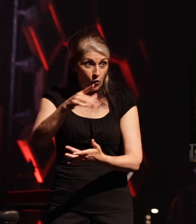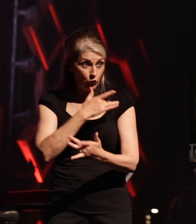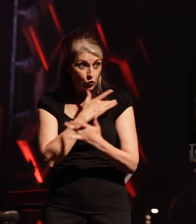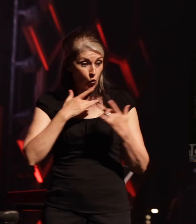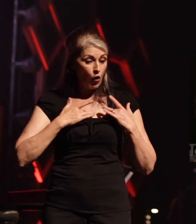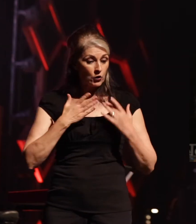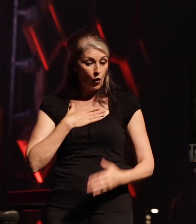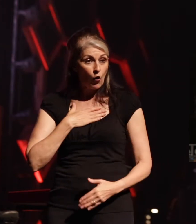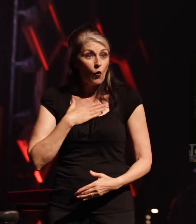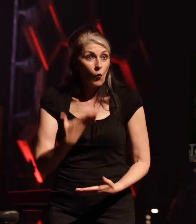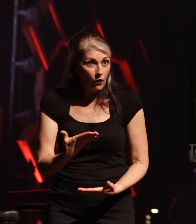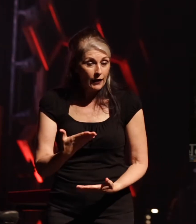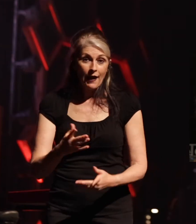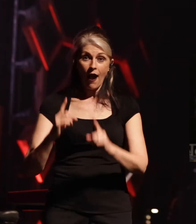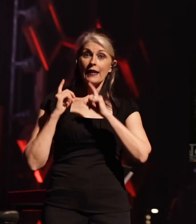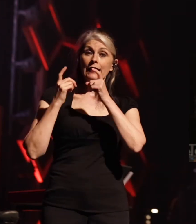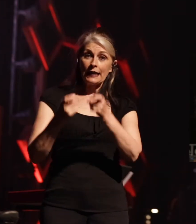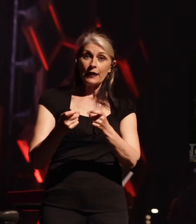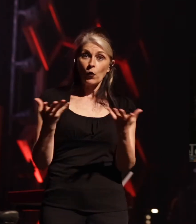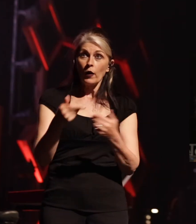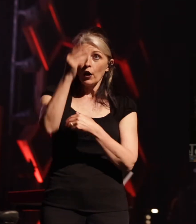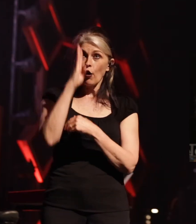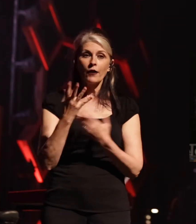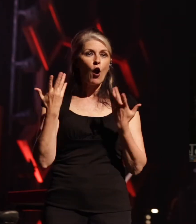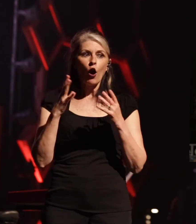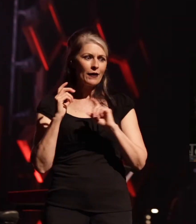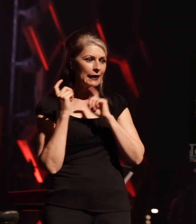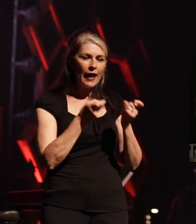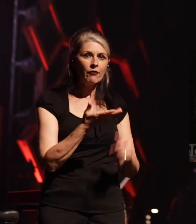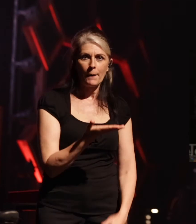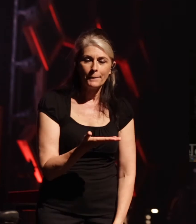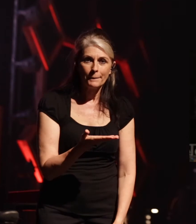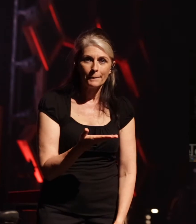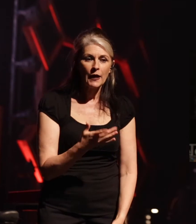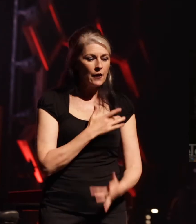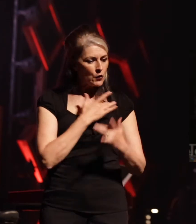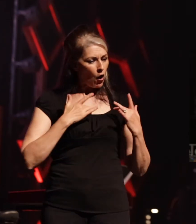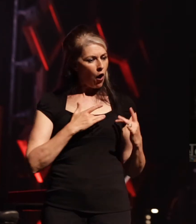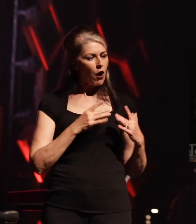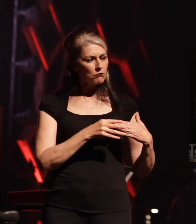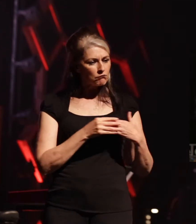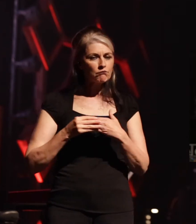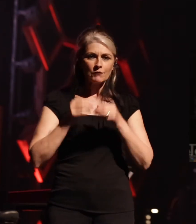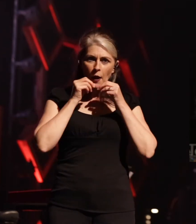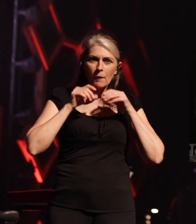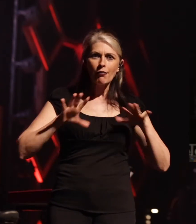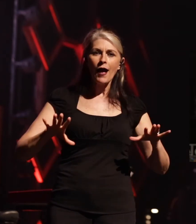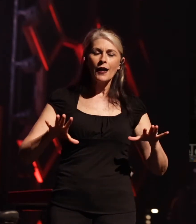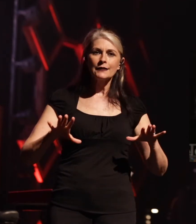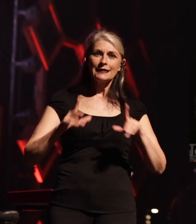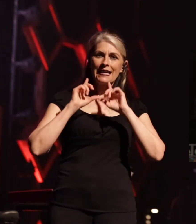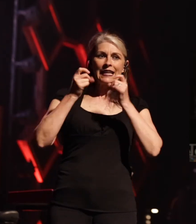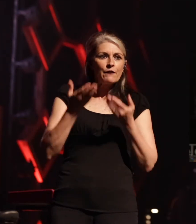were to give what God had already given to them. If your heart feels led, I've already blessed you with these things. Give an offering to me, and